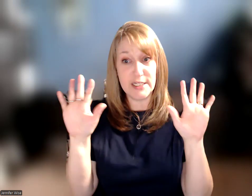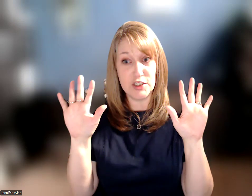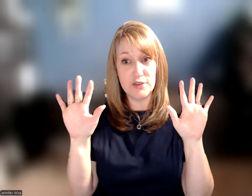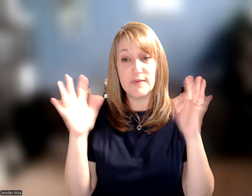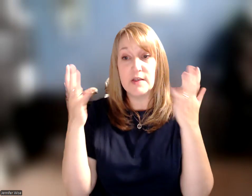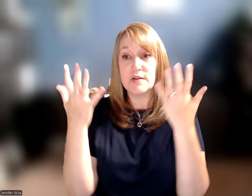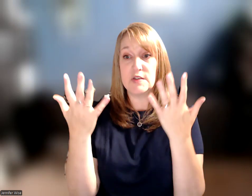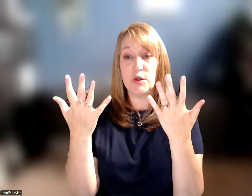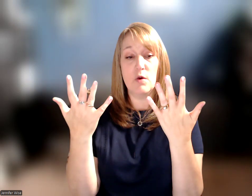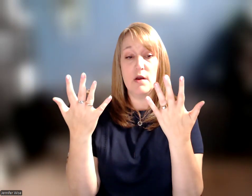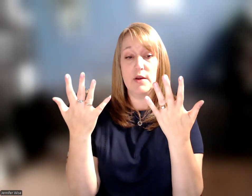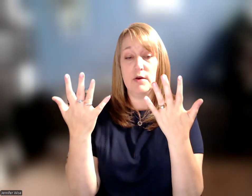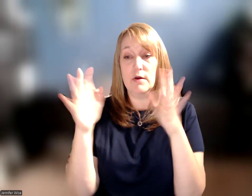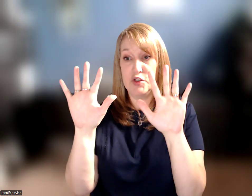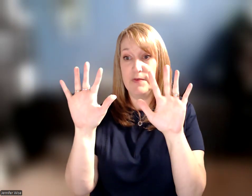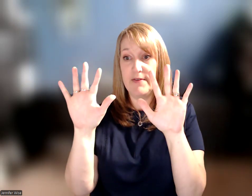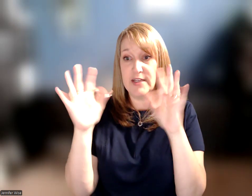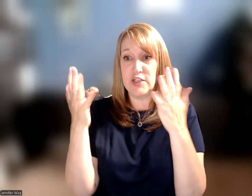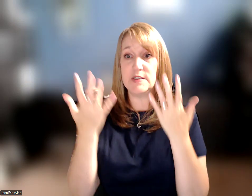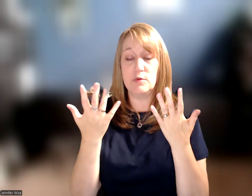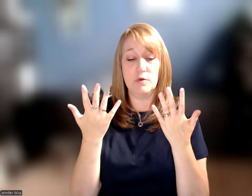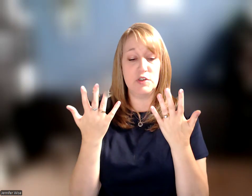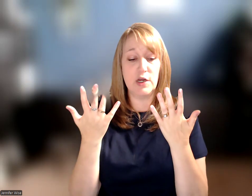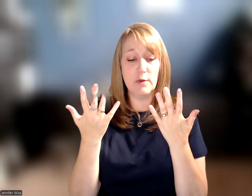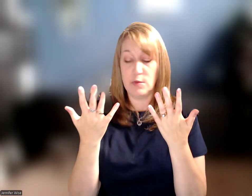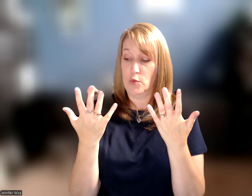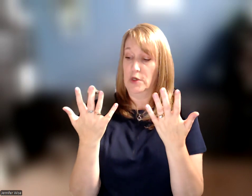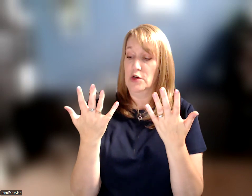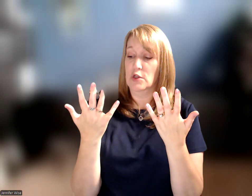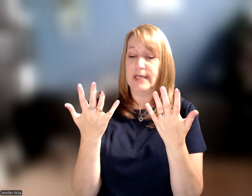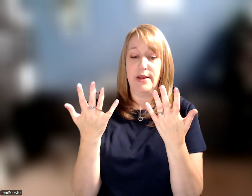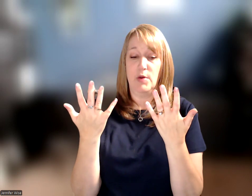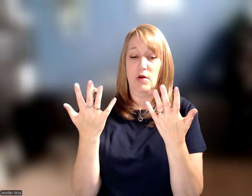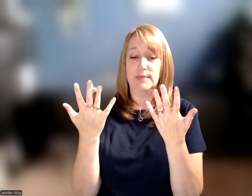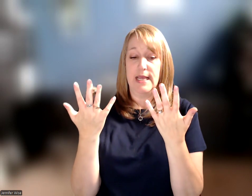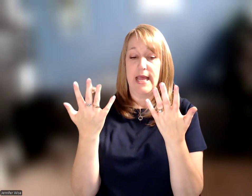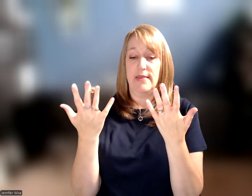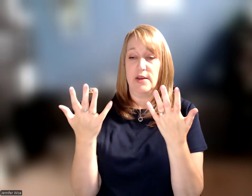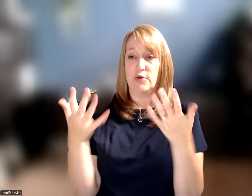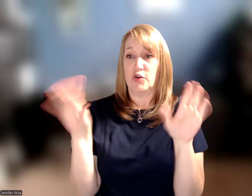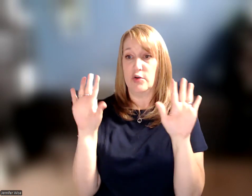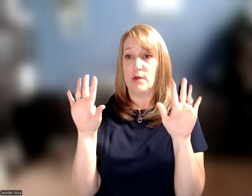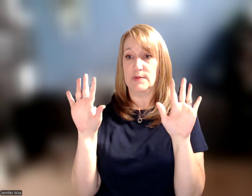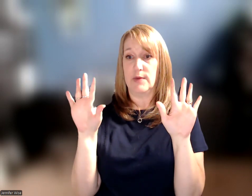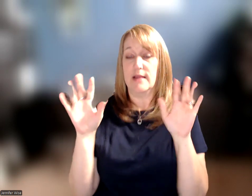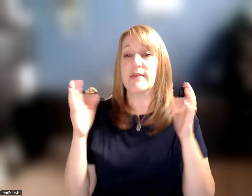finish. So you want your two five hand shapes. You start with when you're looking at your palms and then you turn your palms away. That